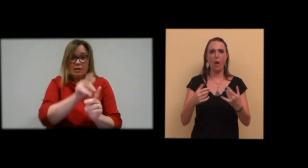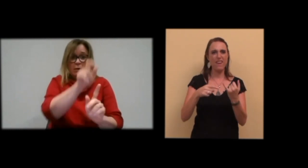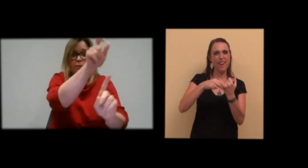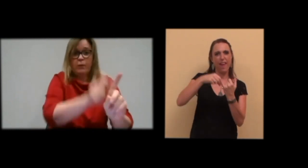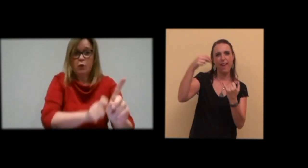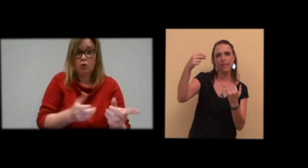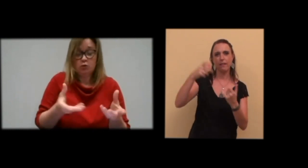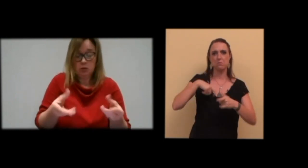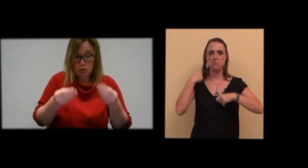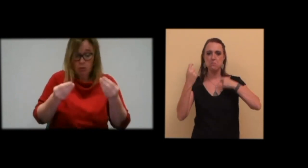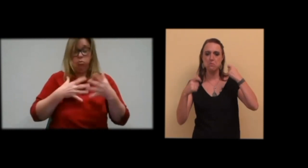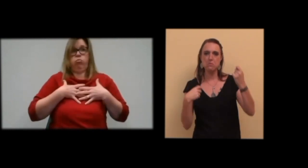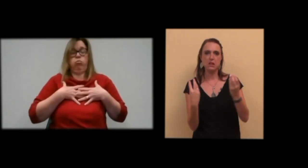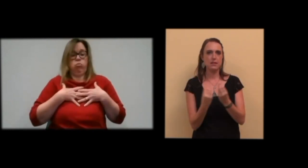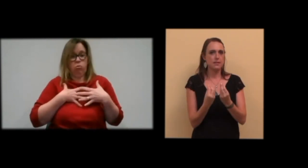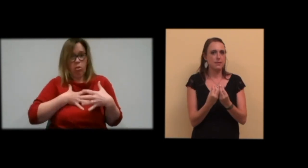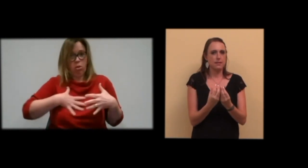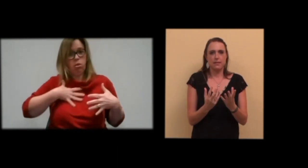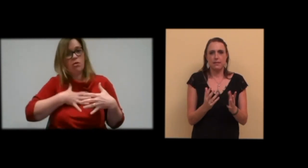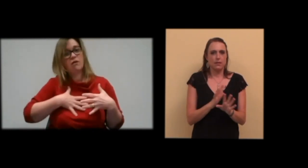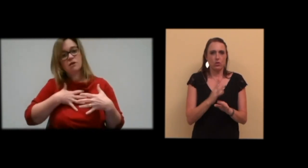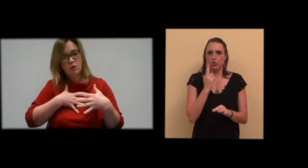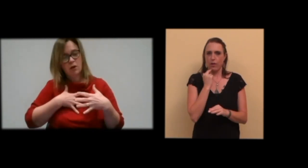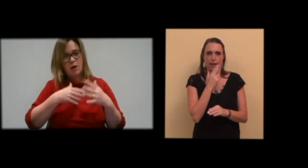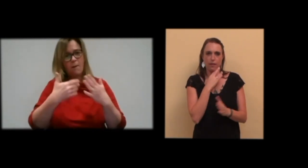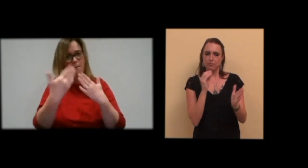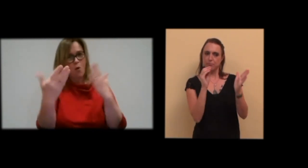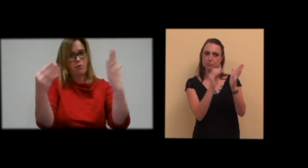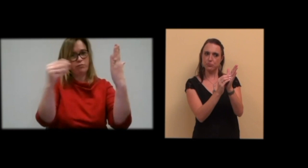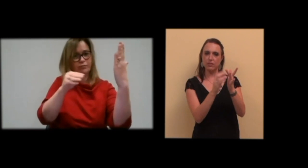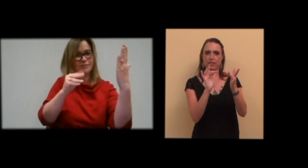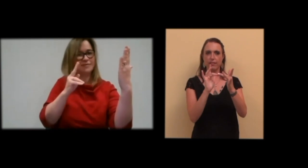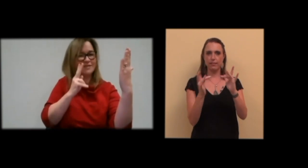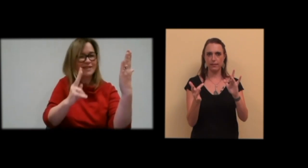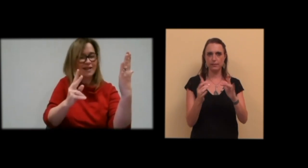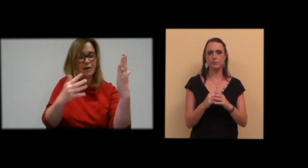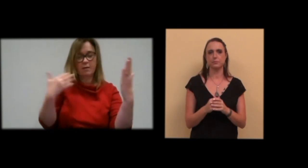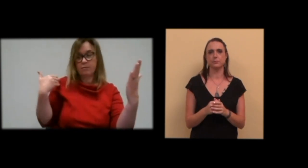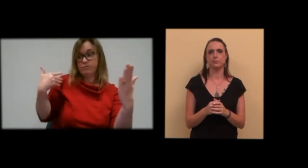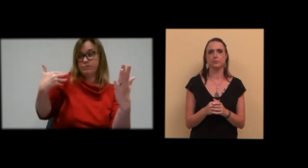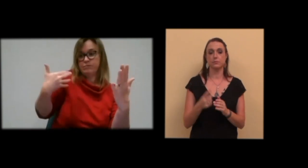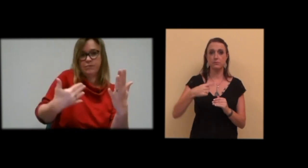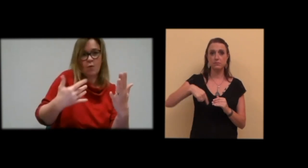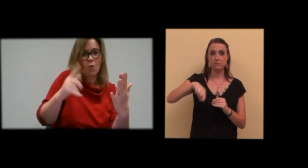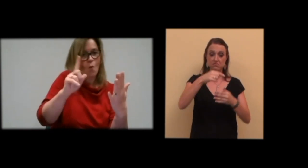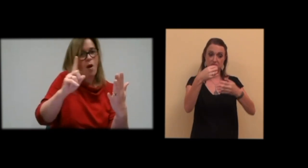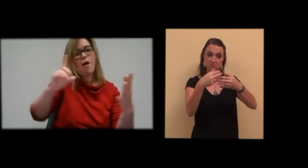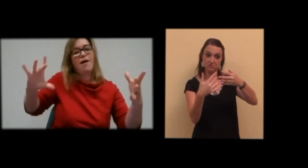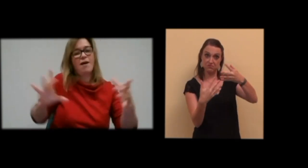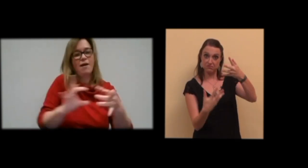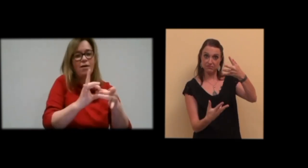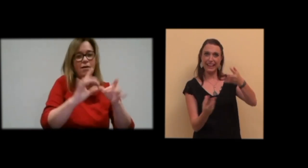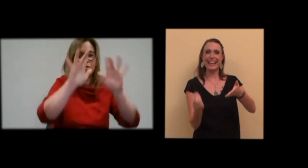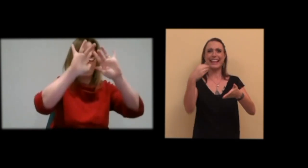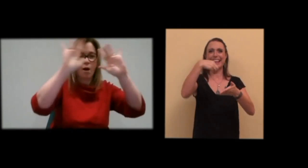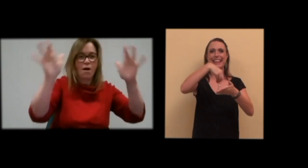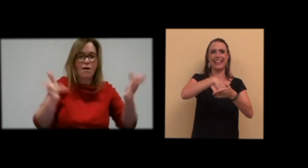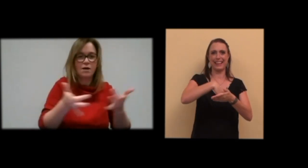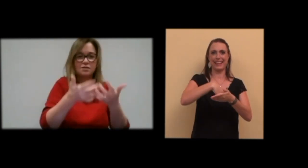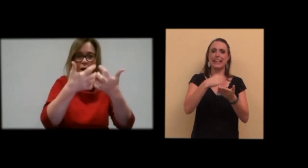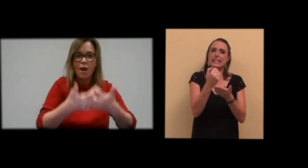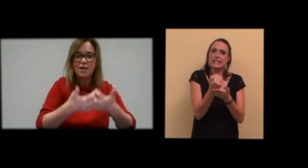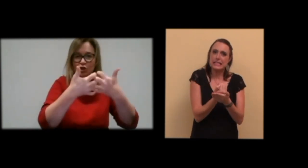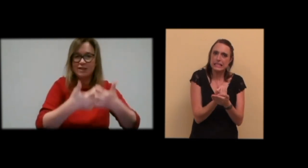something rude or naked photos, something really not nice being posted on the internet. So all of